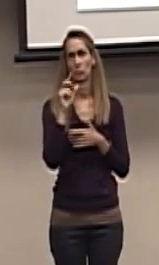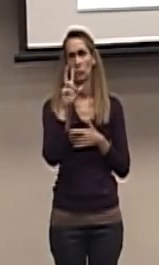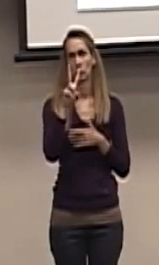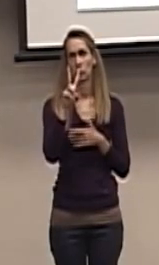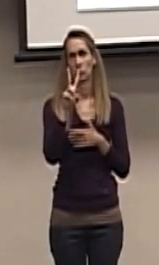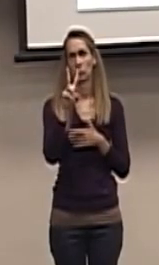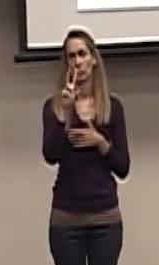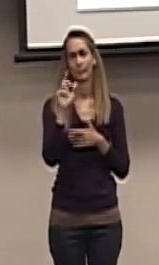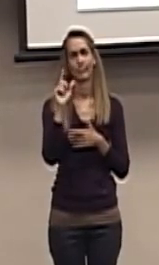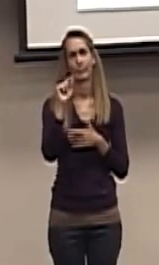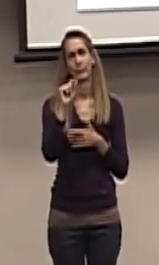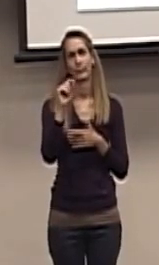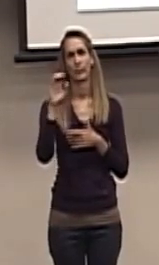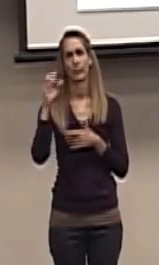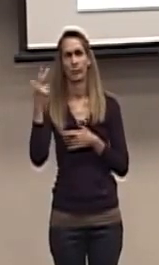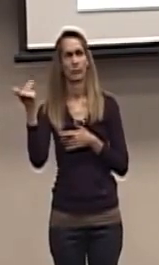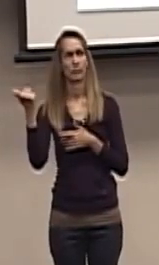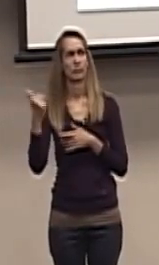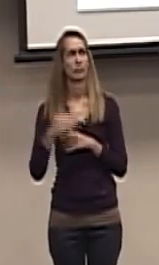2013.